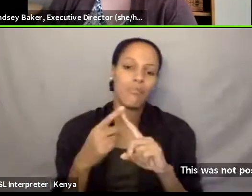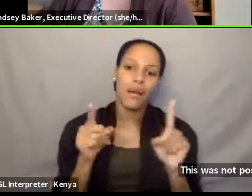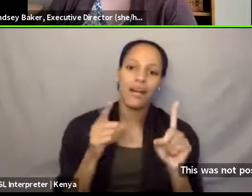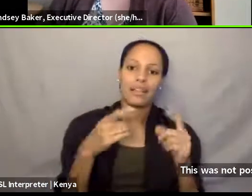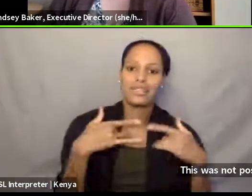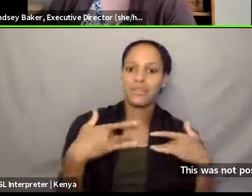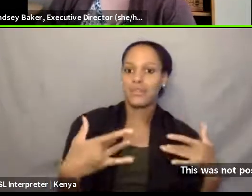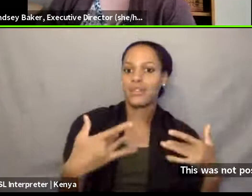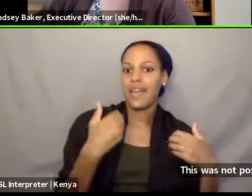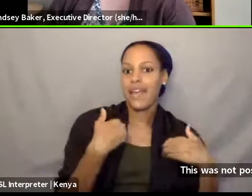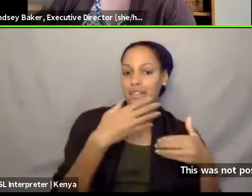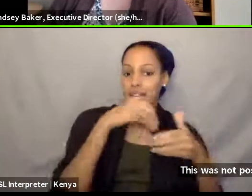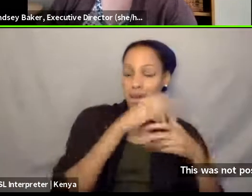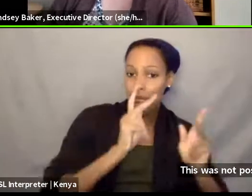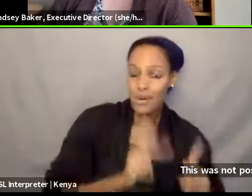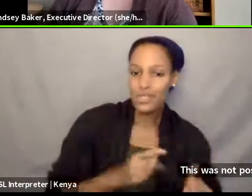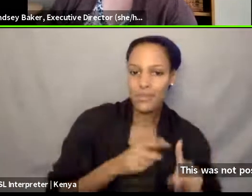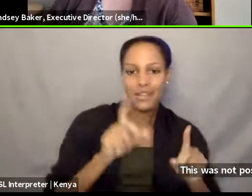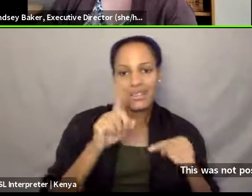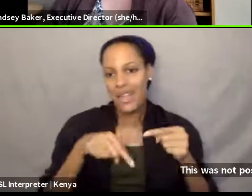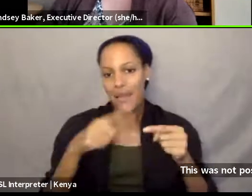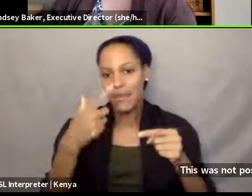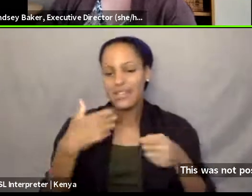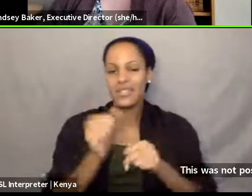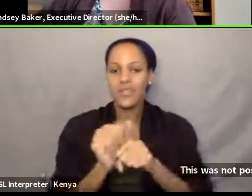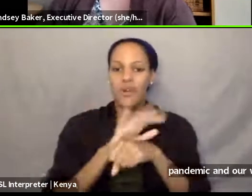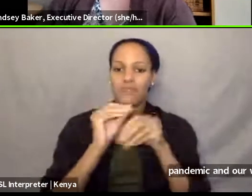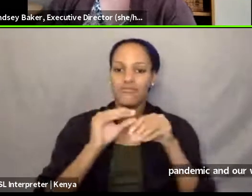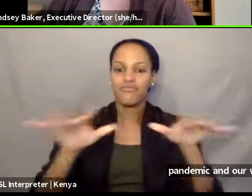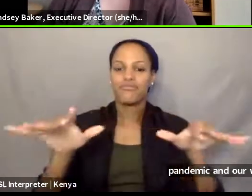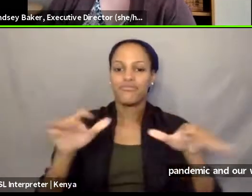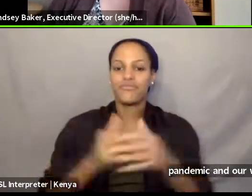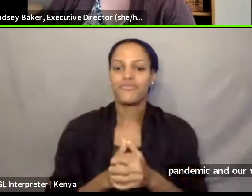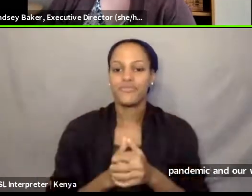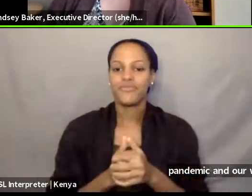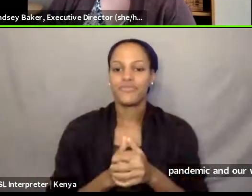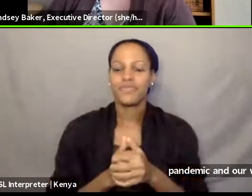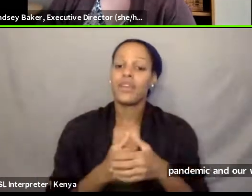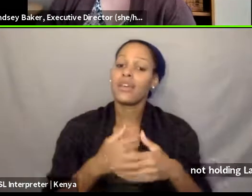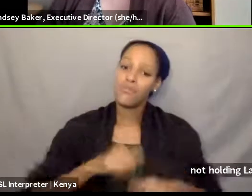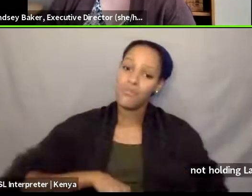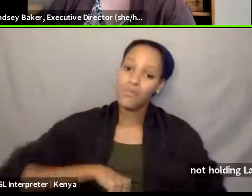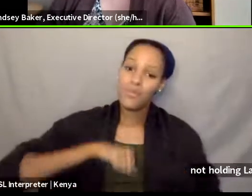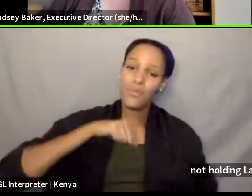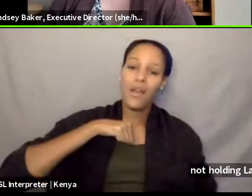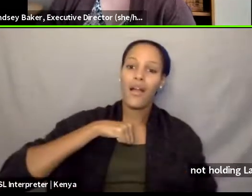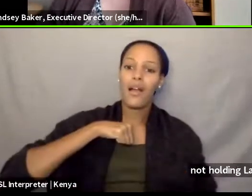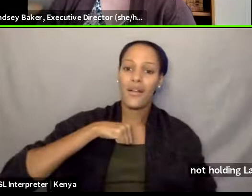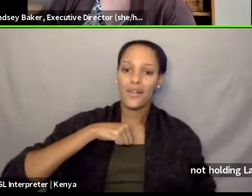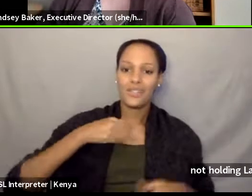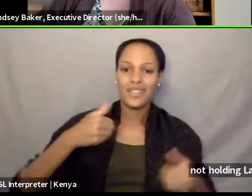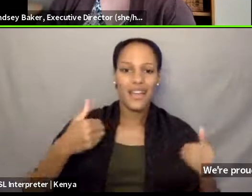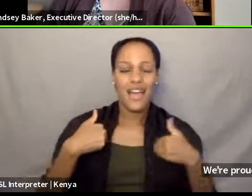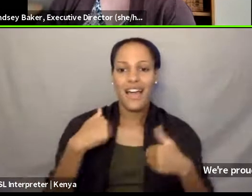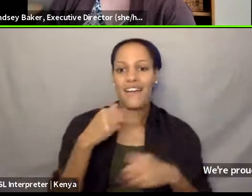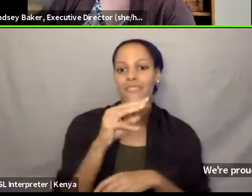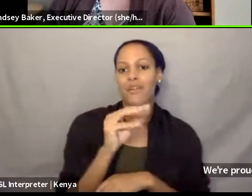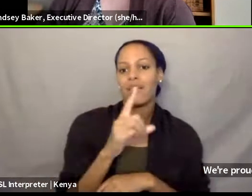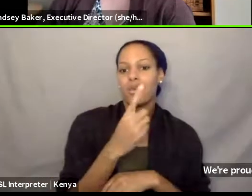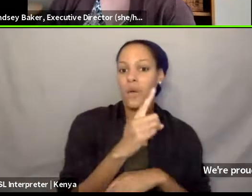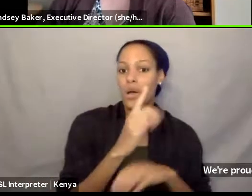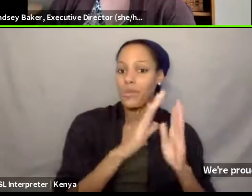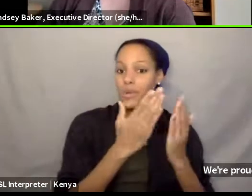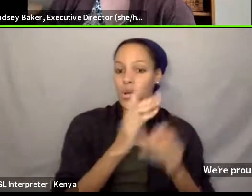on the side of caution by not holding large indoor events at this time. We are proud to be able to bring the One Maryland, One Book author tour